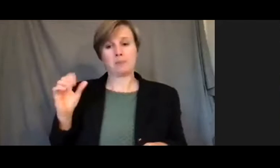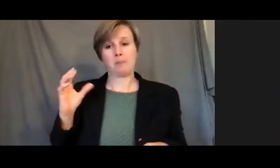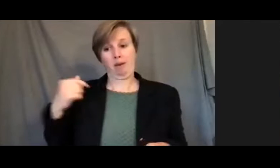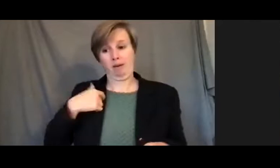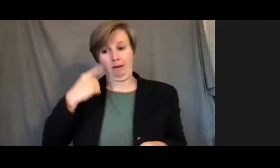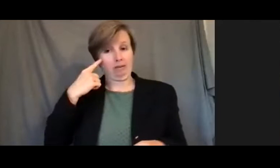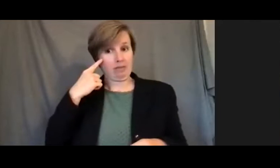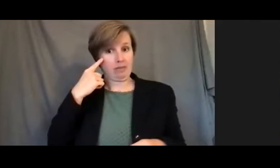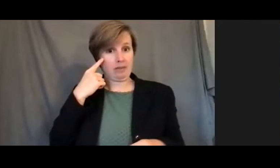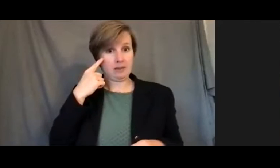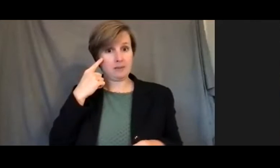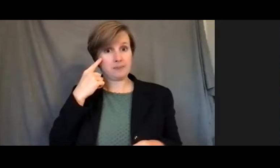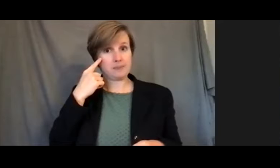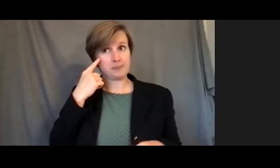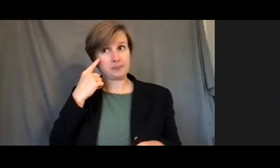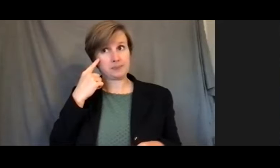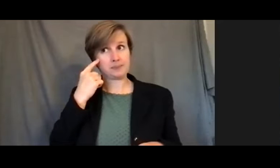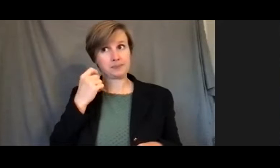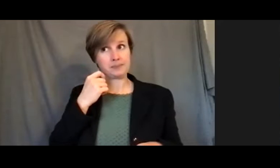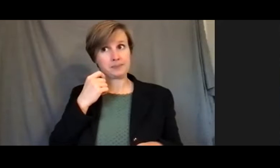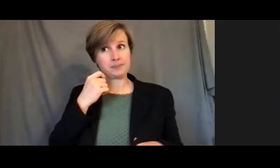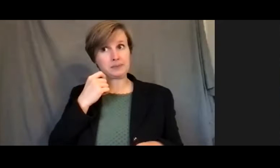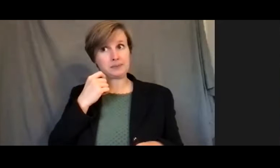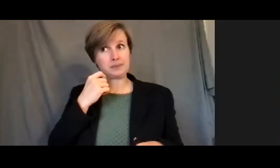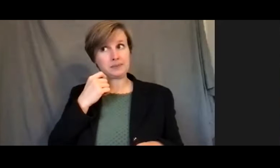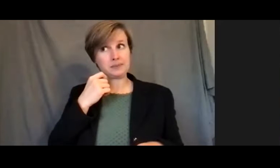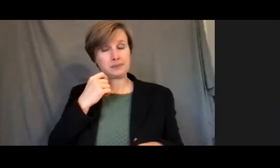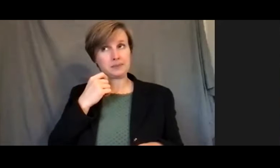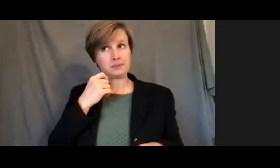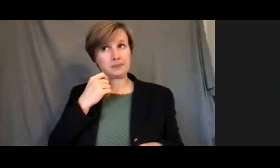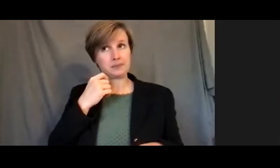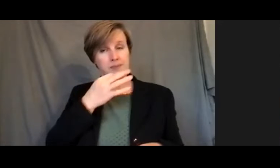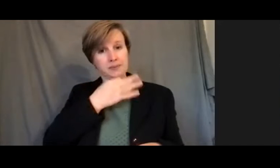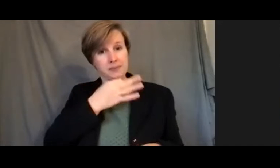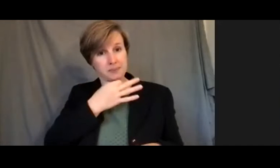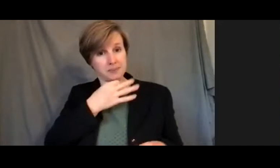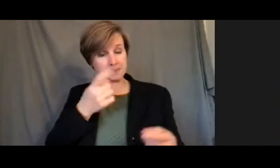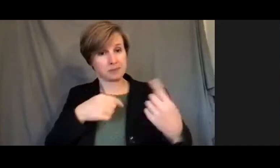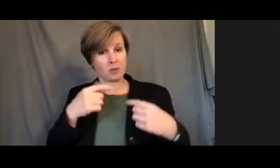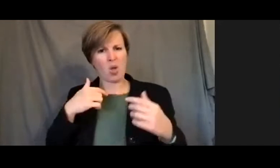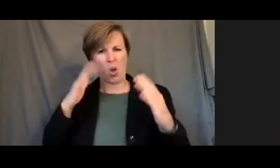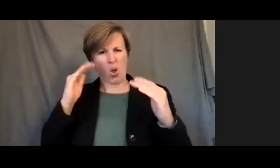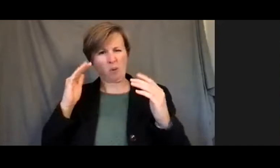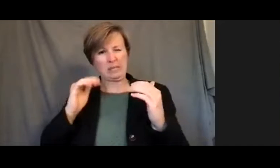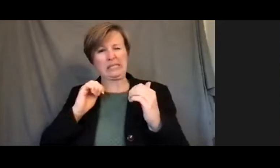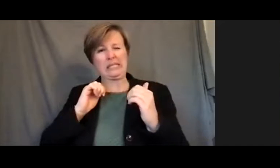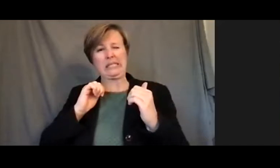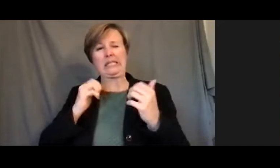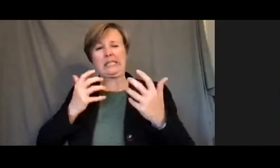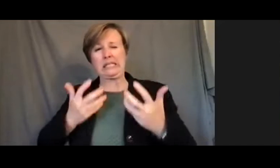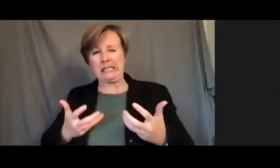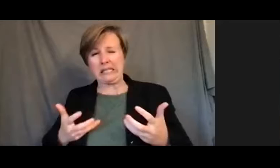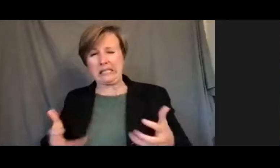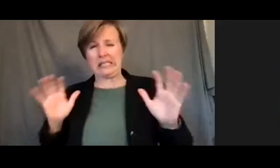that this coming up, we have gotten past hopefully we're getting past COVID, and we'll